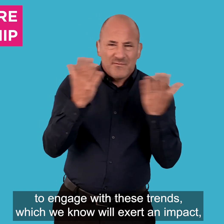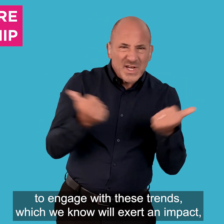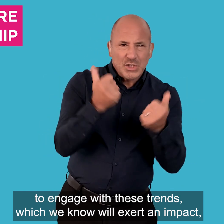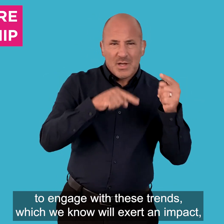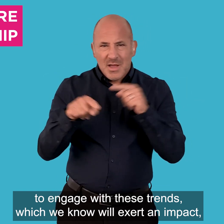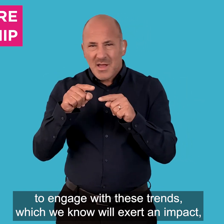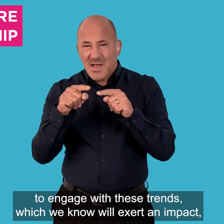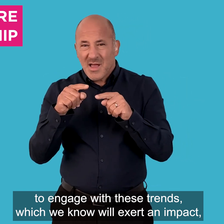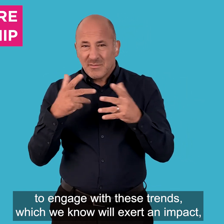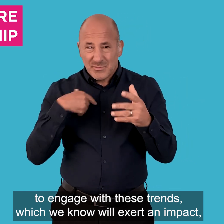impact,